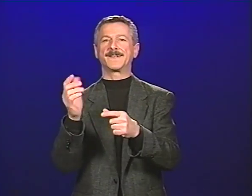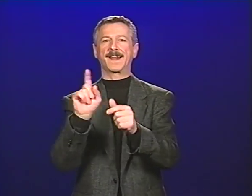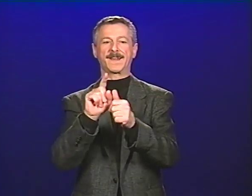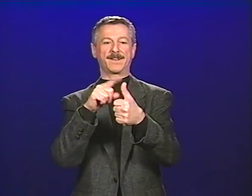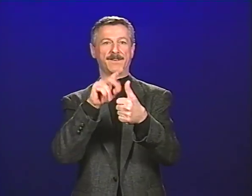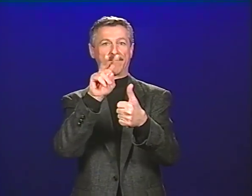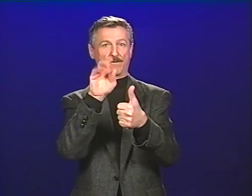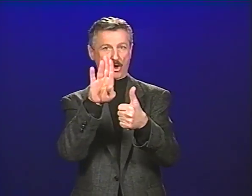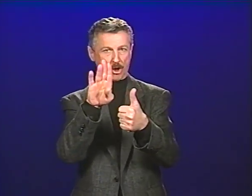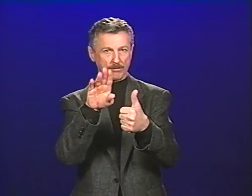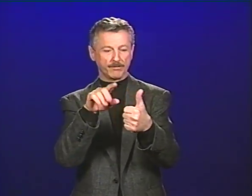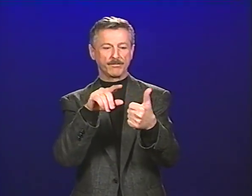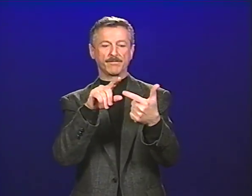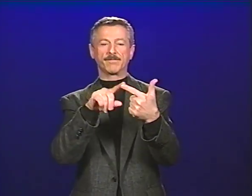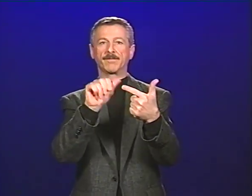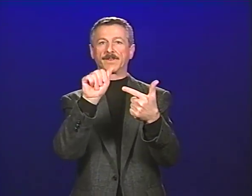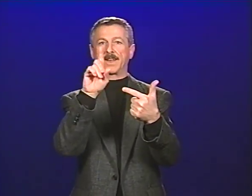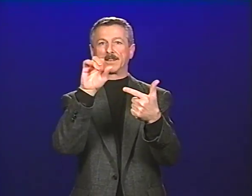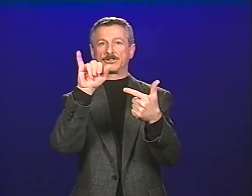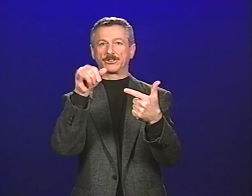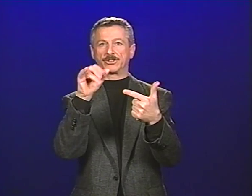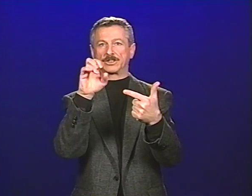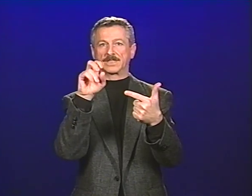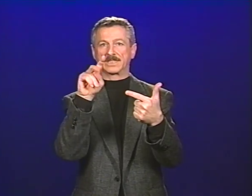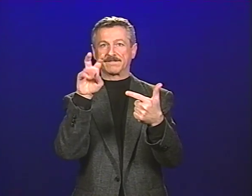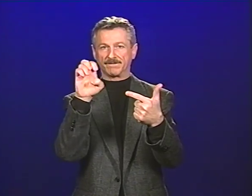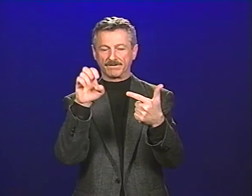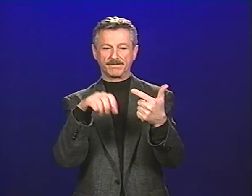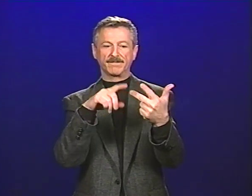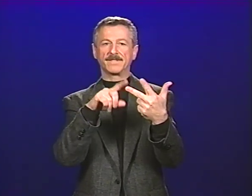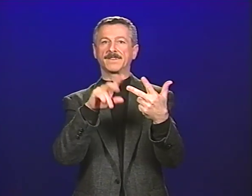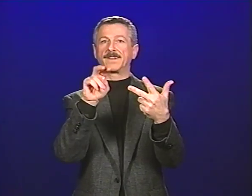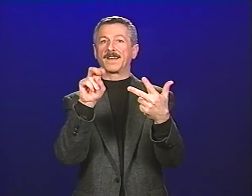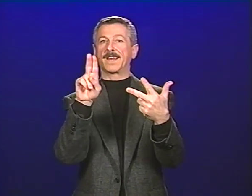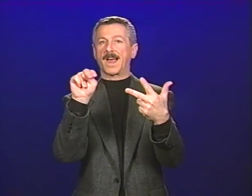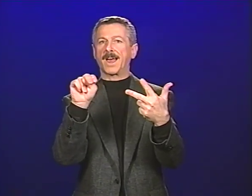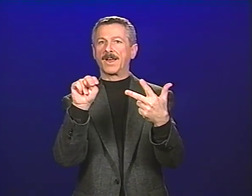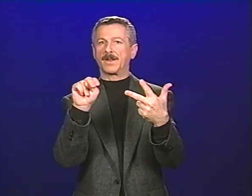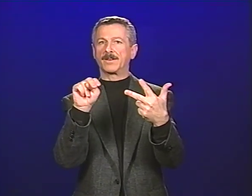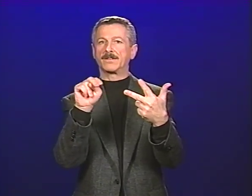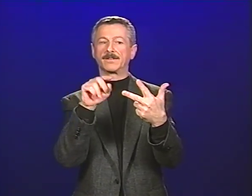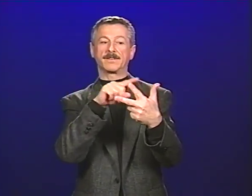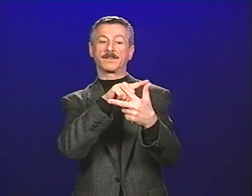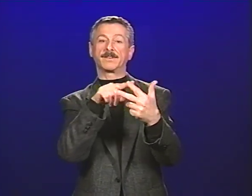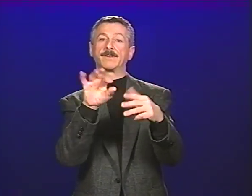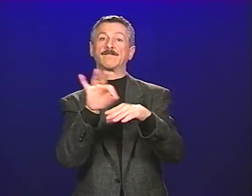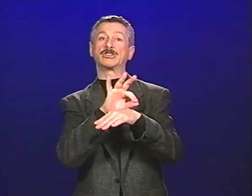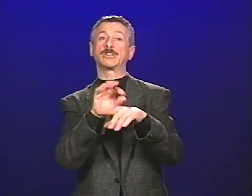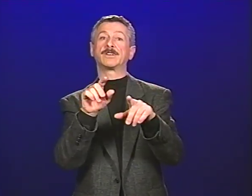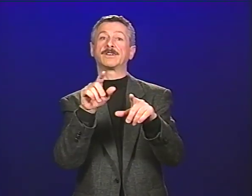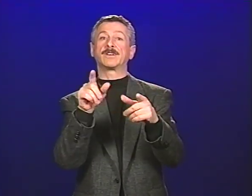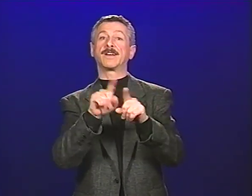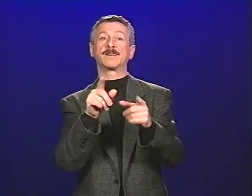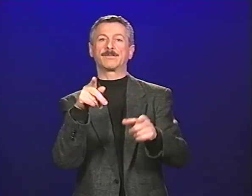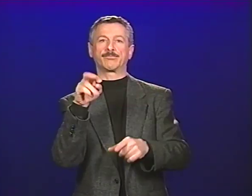exception. In ASL, verbs, adjectives, and nouns can function as